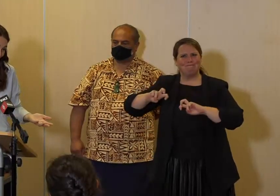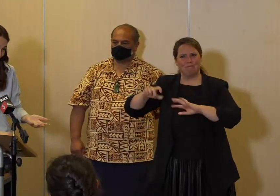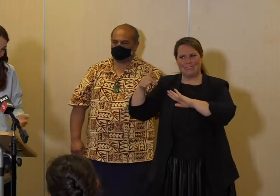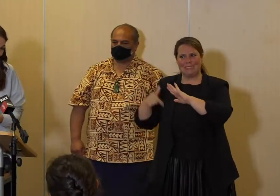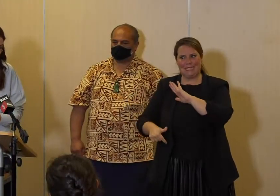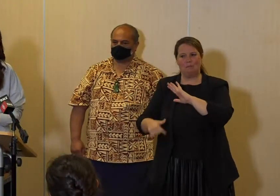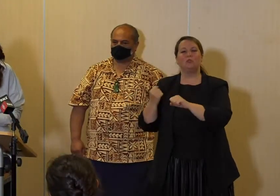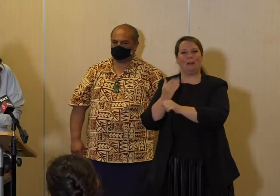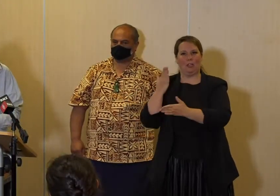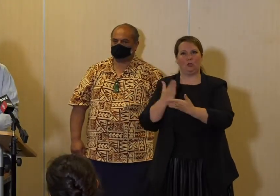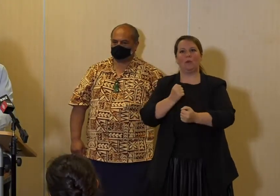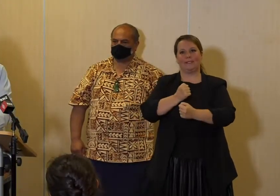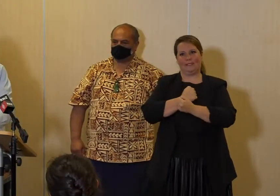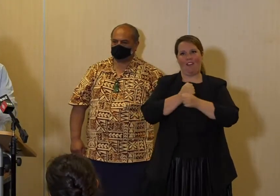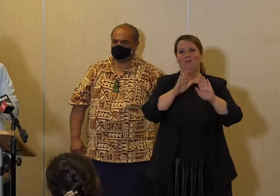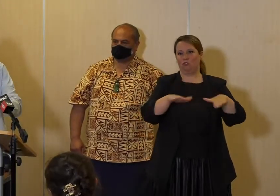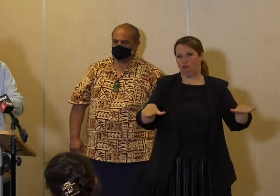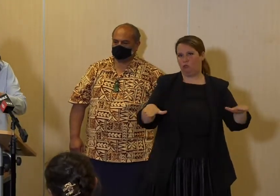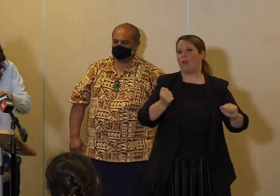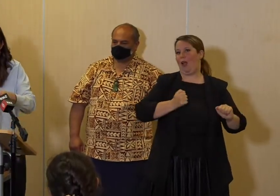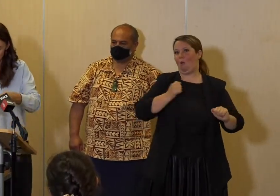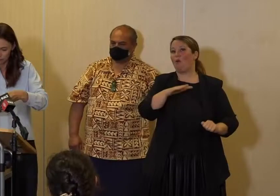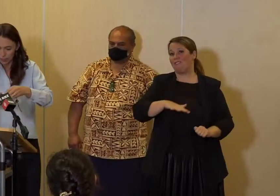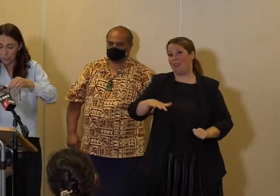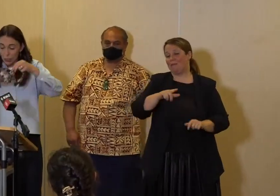our own children. Okay, thank you